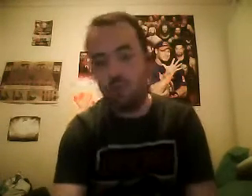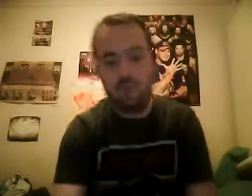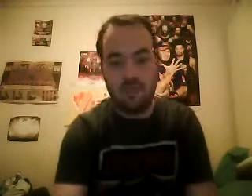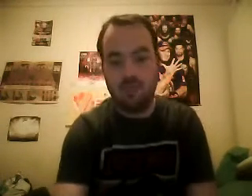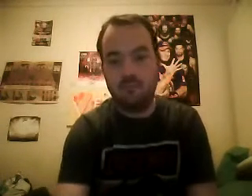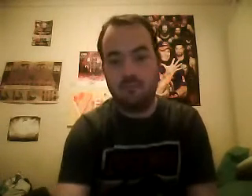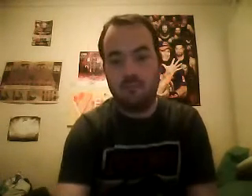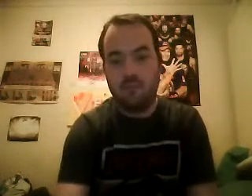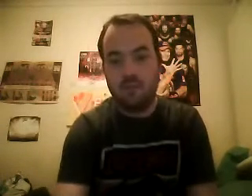thing.